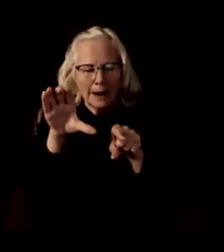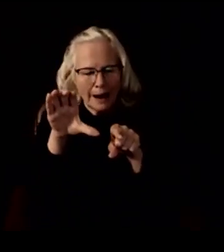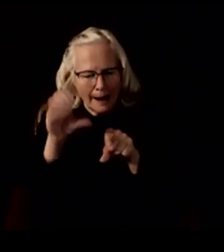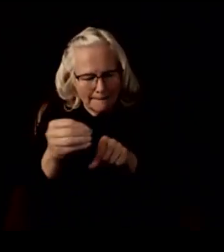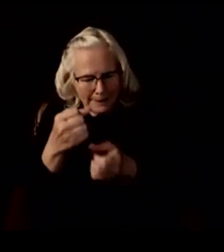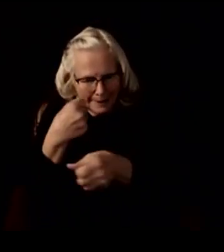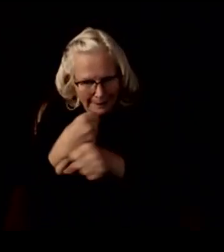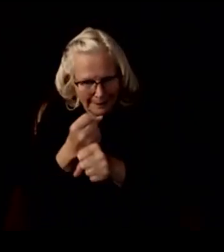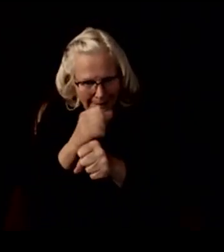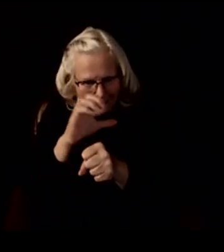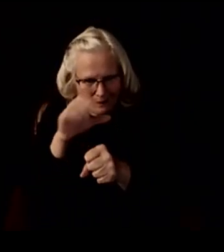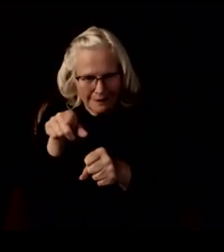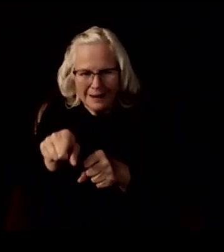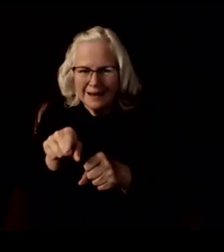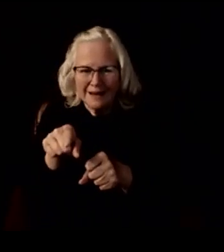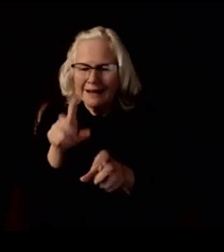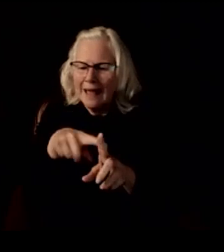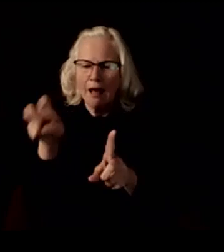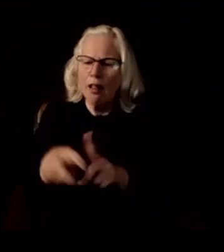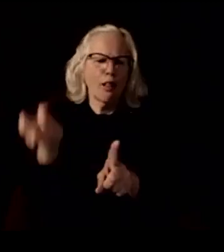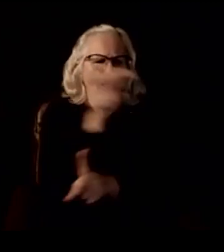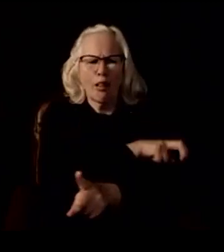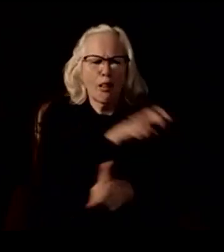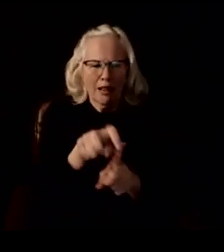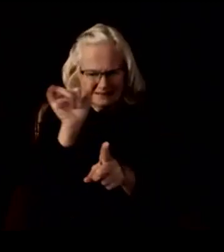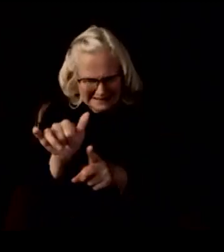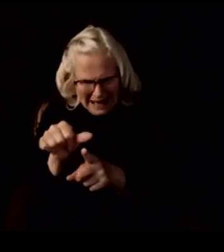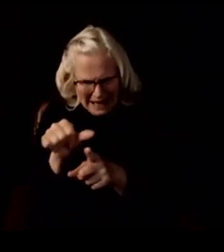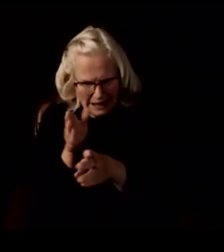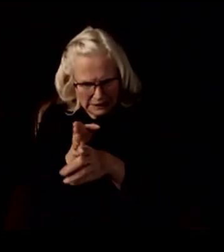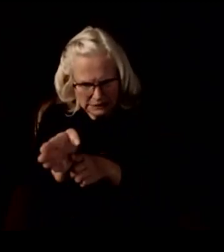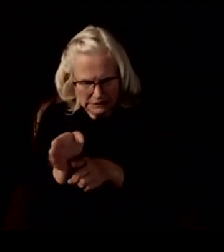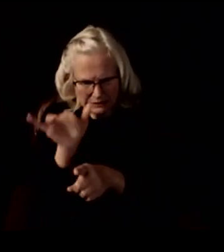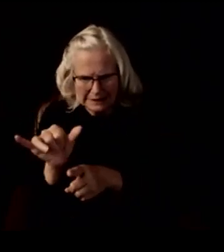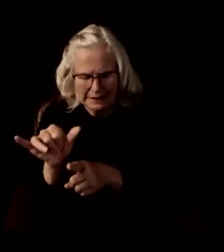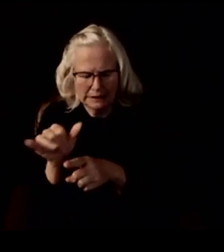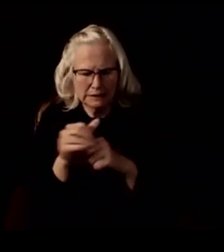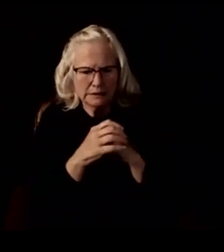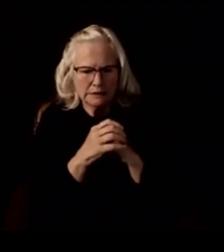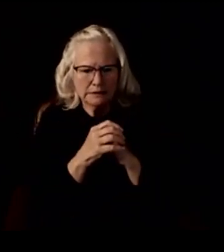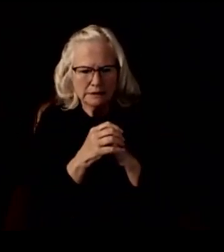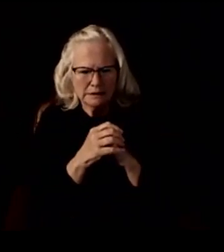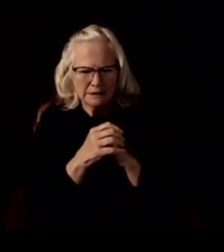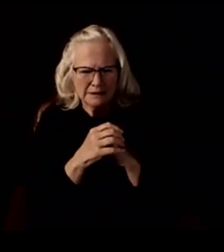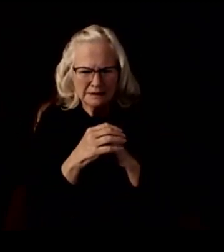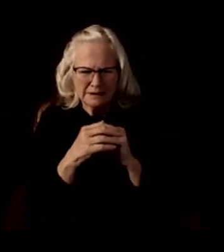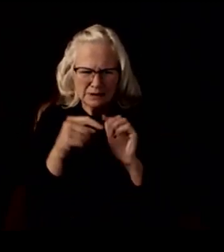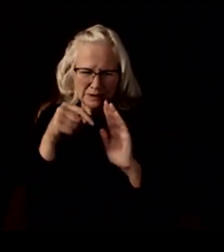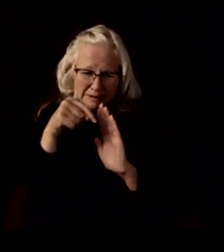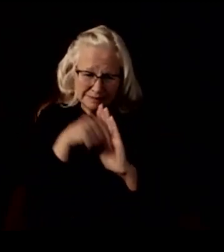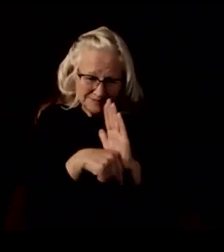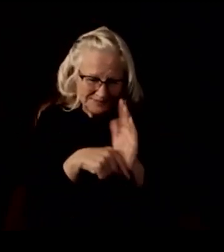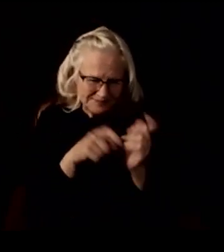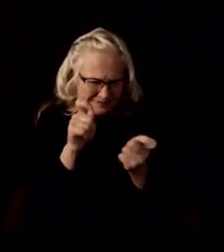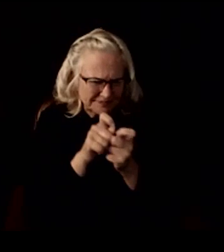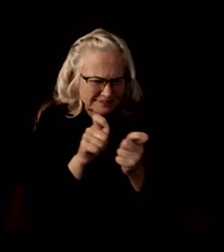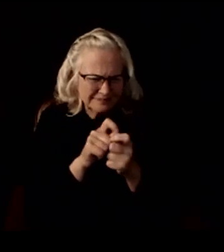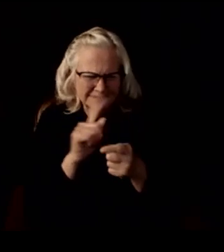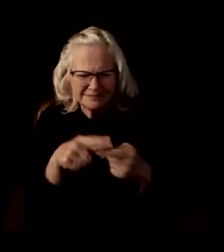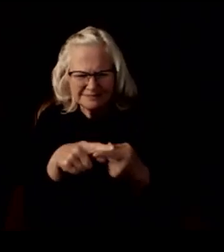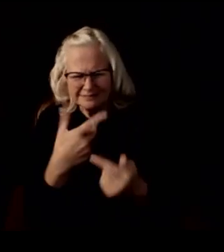that. I think probably though, we went into details about syringes and PPE and lots